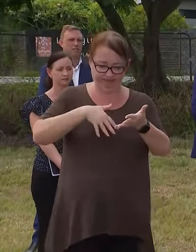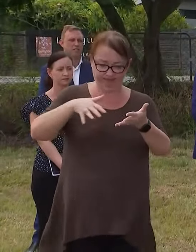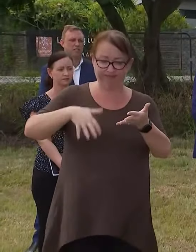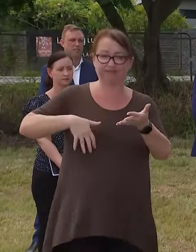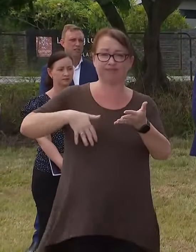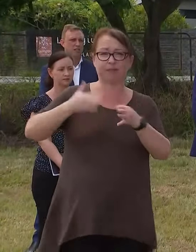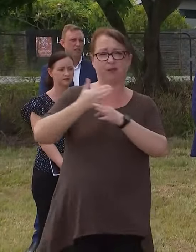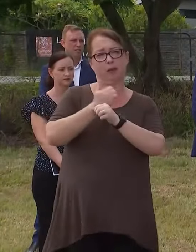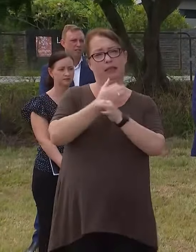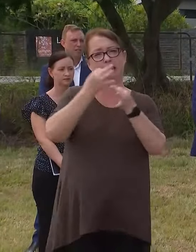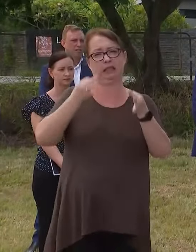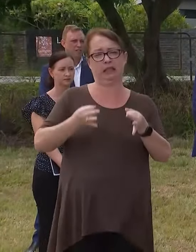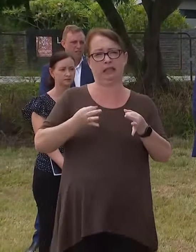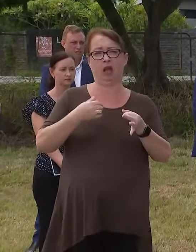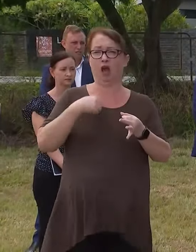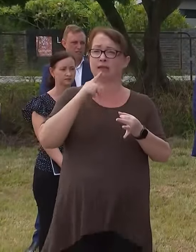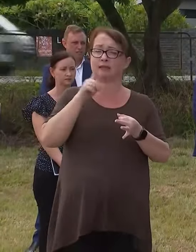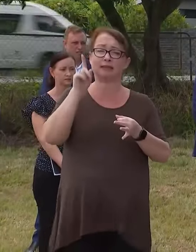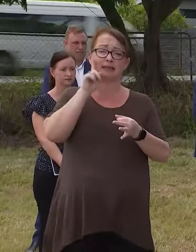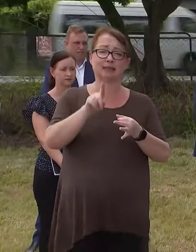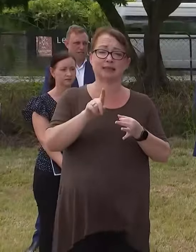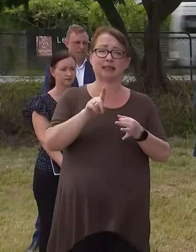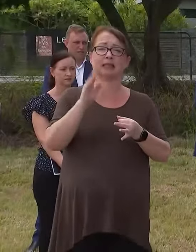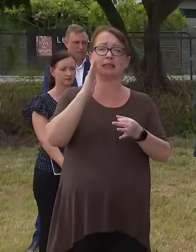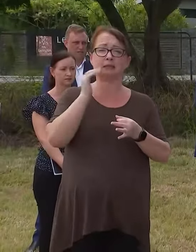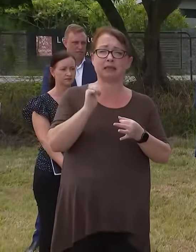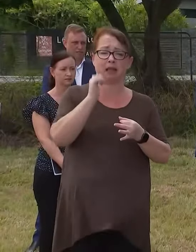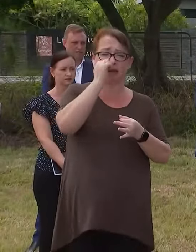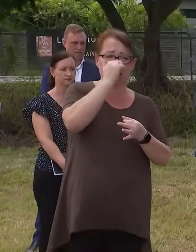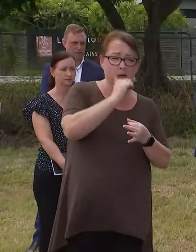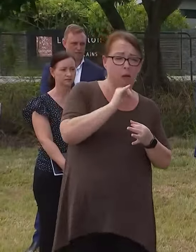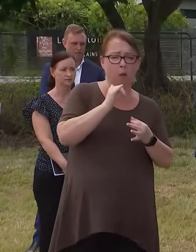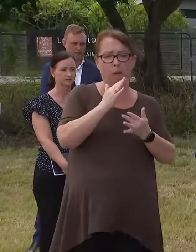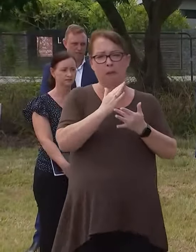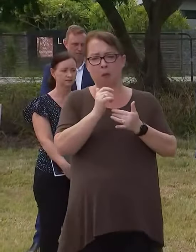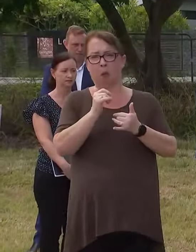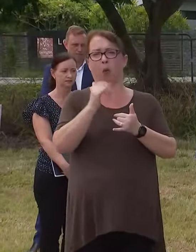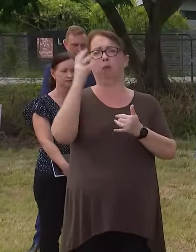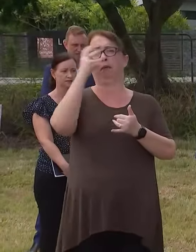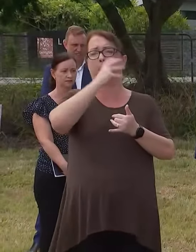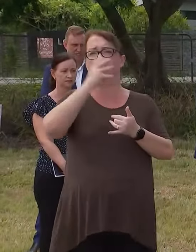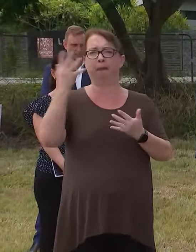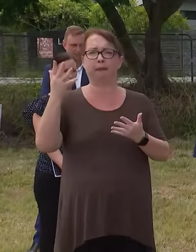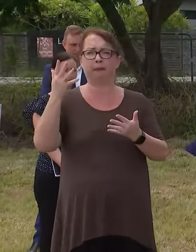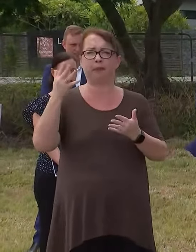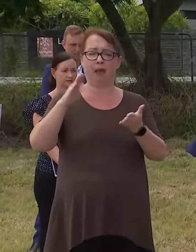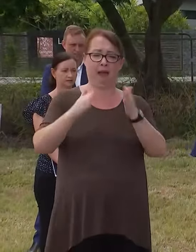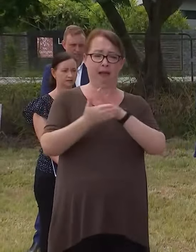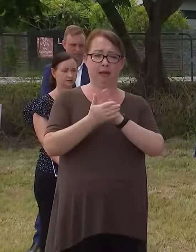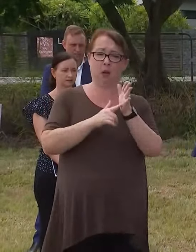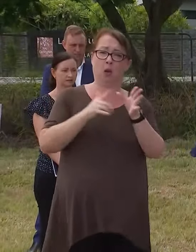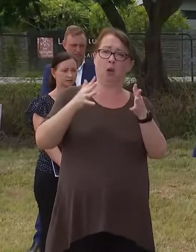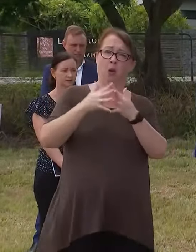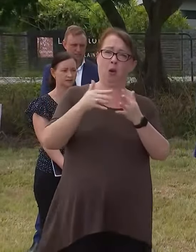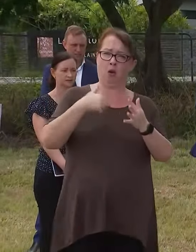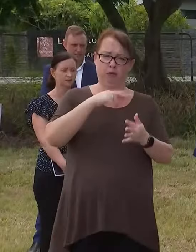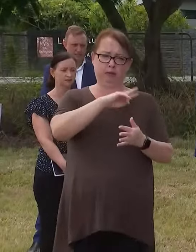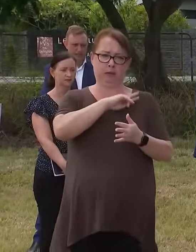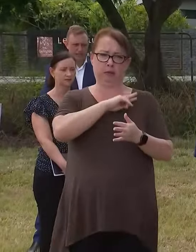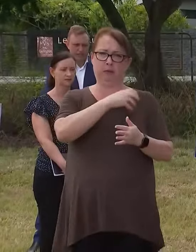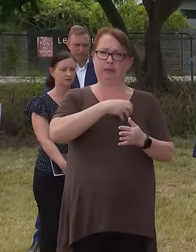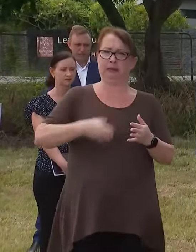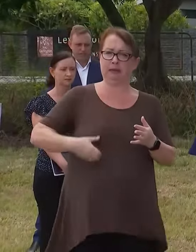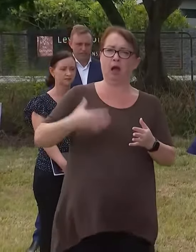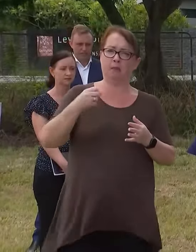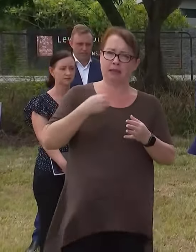doesn't matter whether it's small, medium or large, these matters require me under the Act as the responsible minister to refer them.